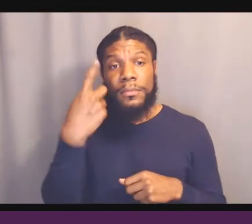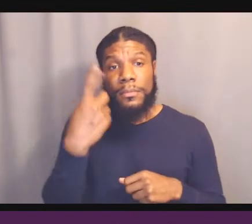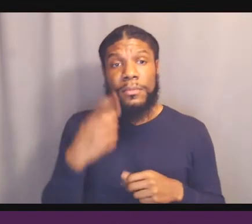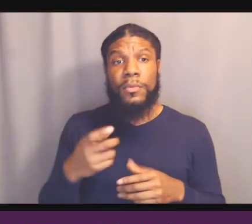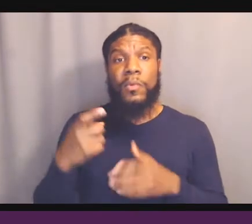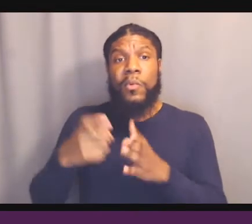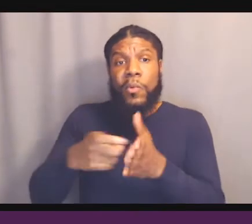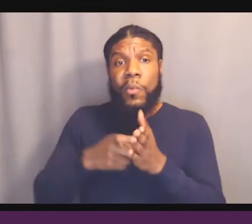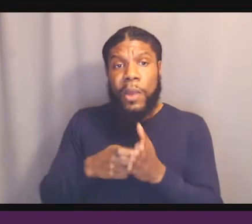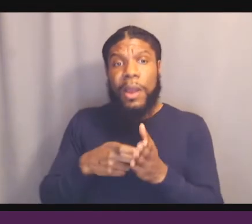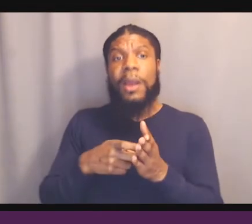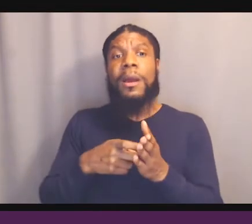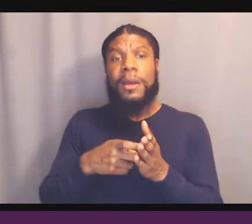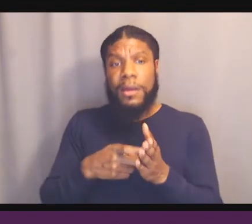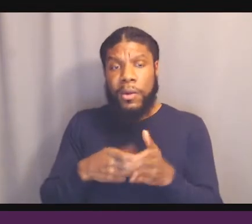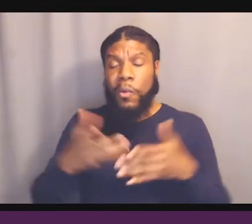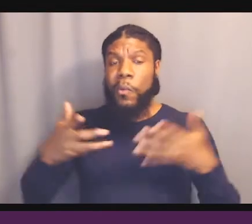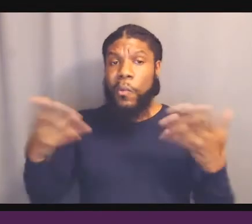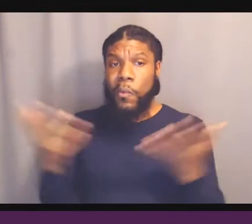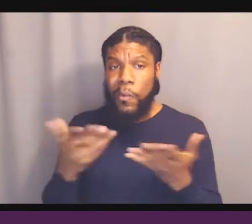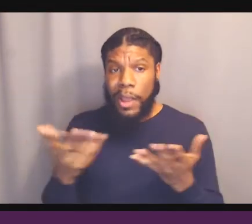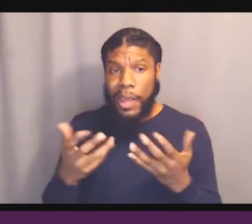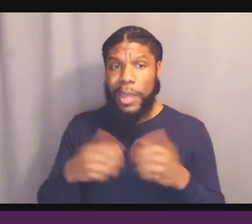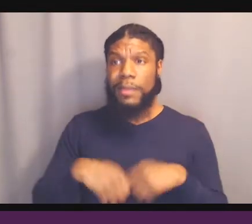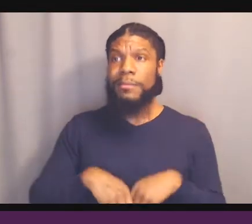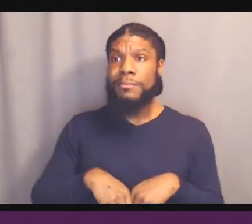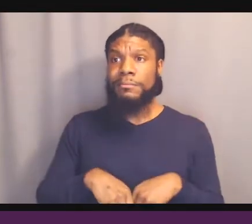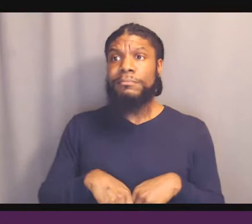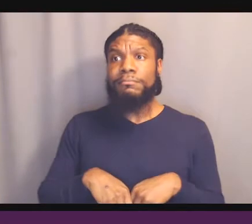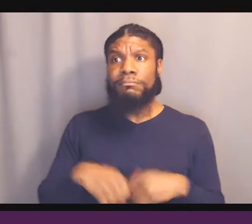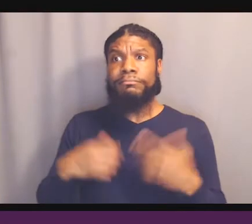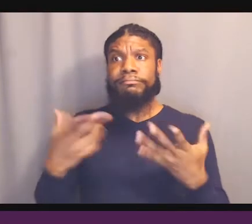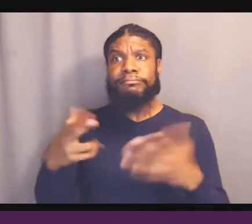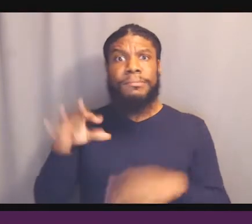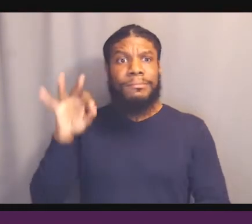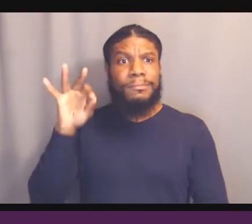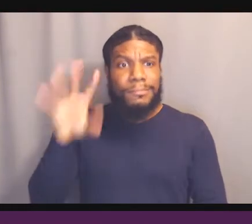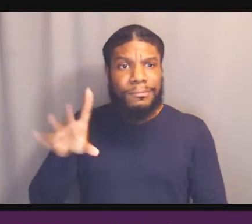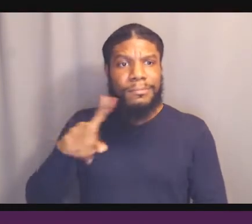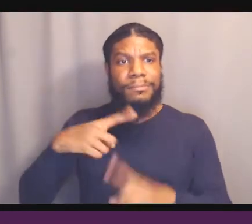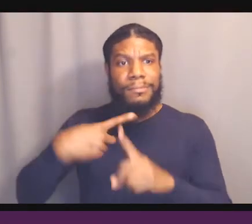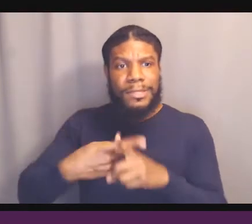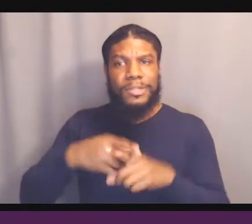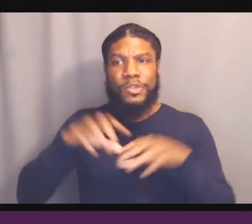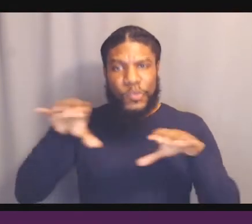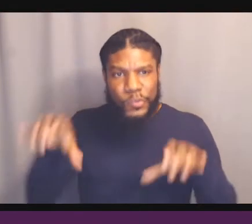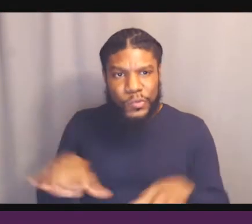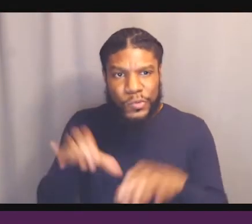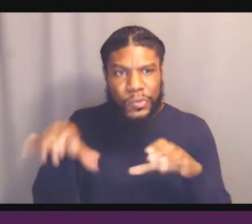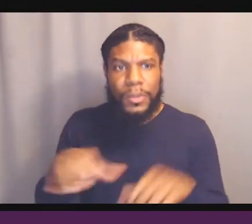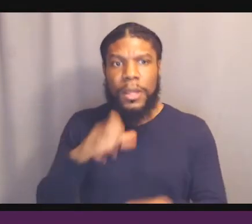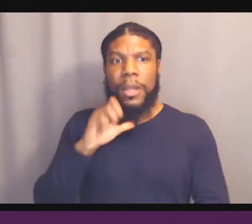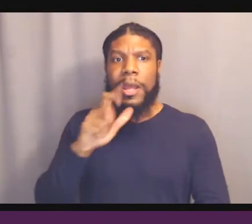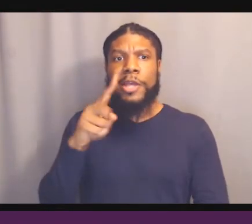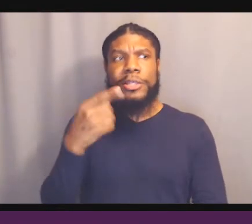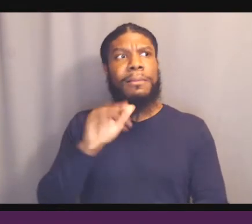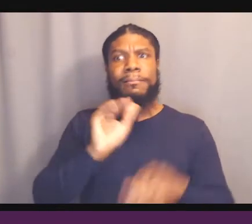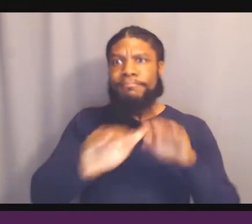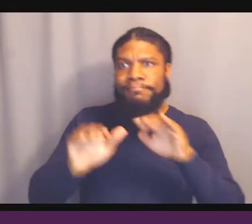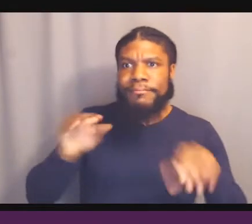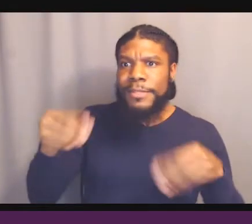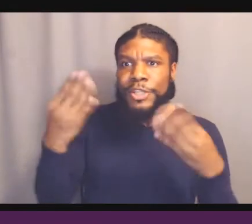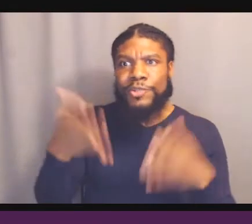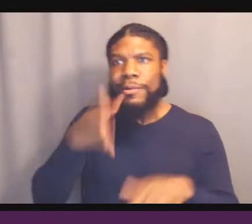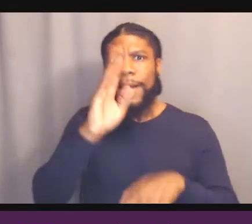the rhetoric of prophecy and pronouncement? See, we have done a good job